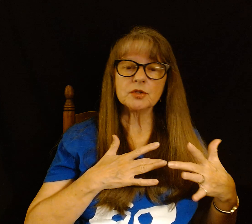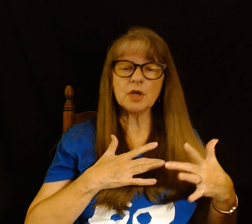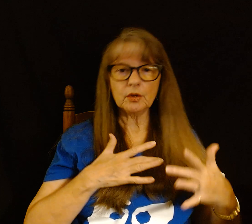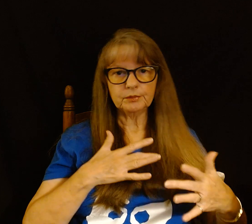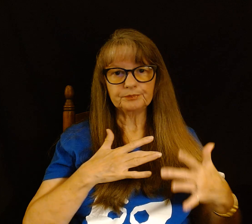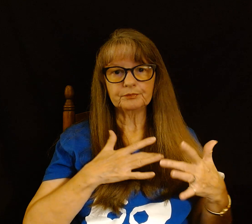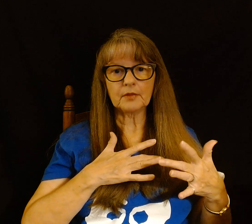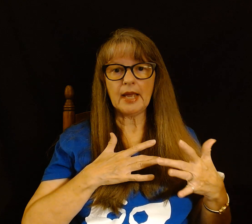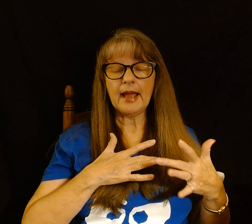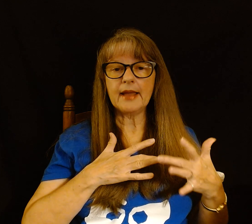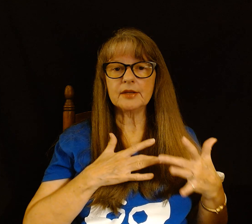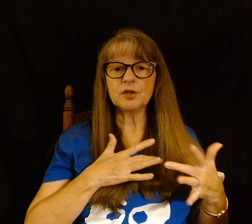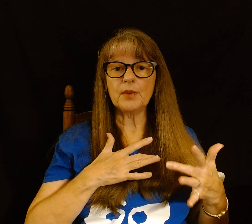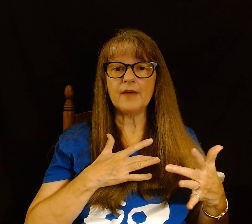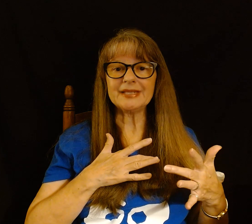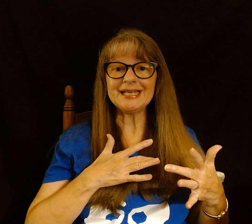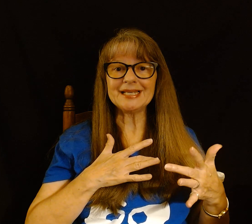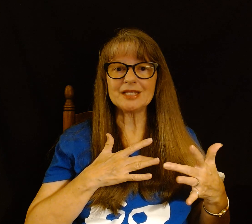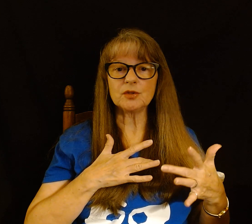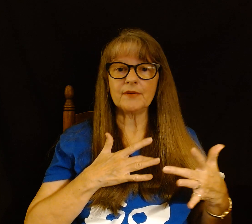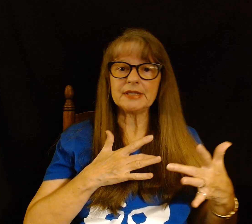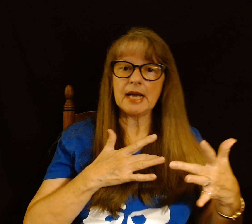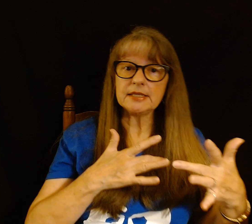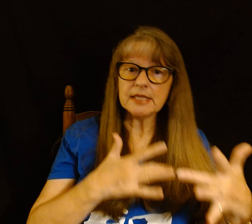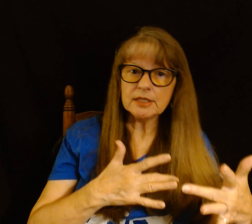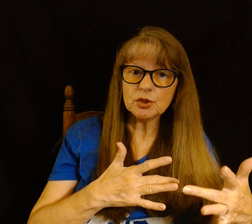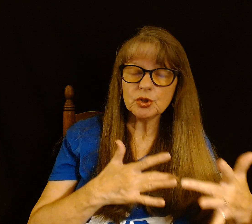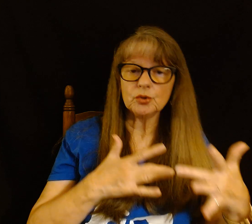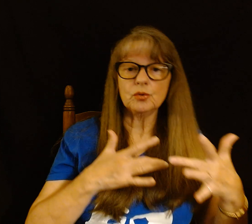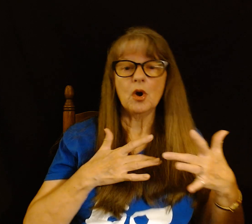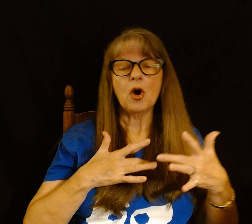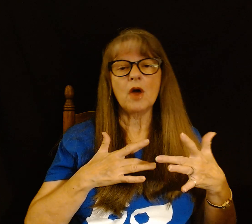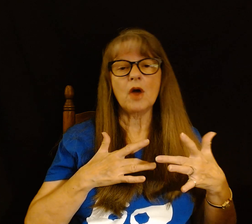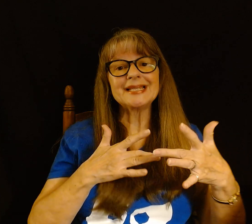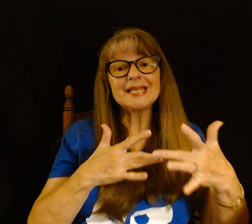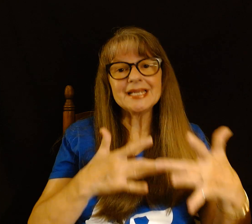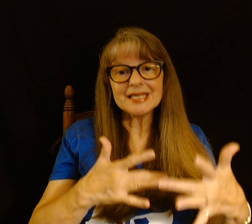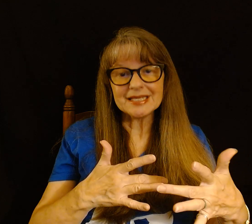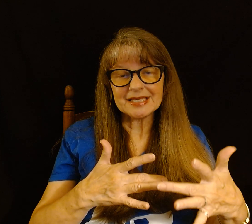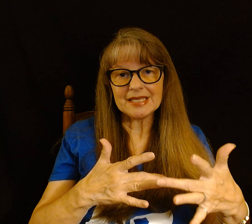So, so we have a tendency. So I tend to, I have a tendency.